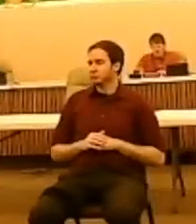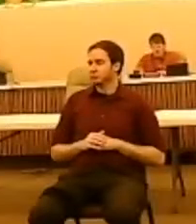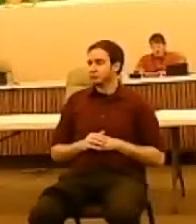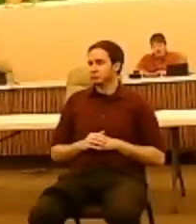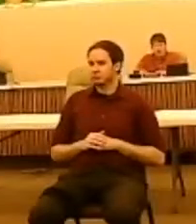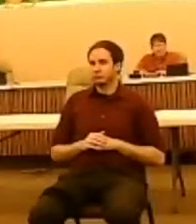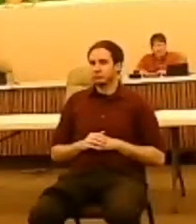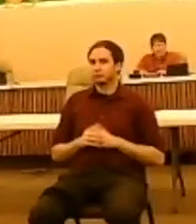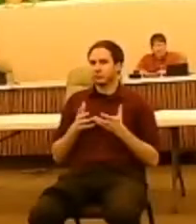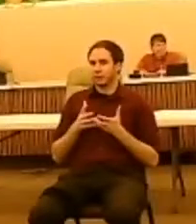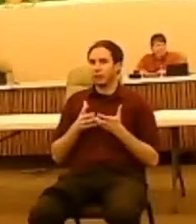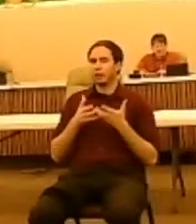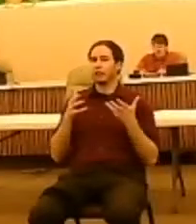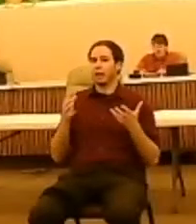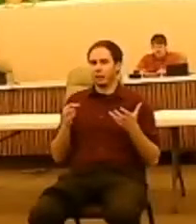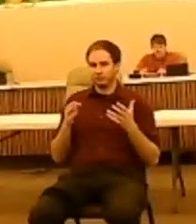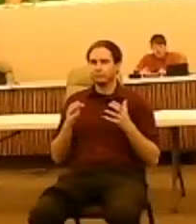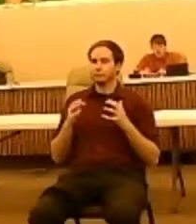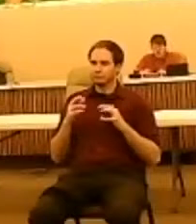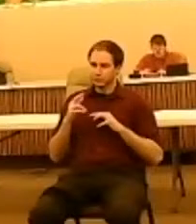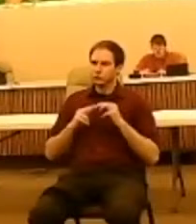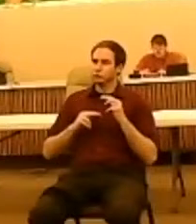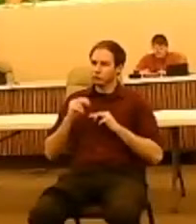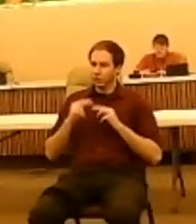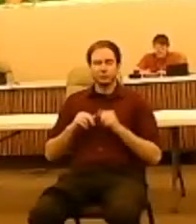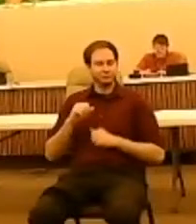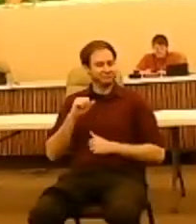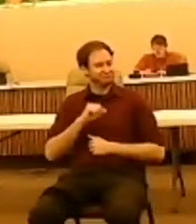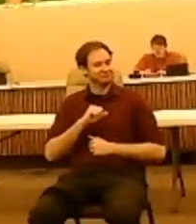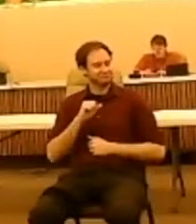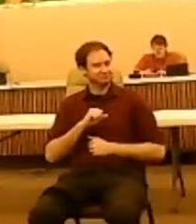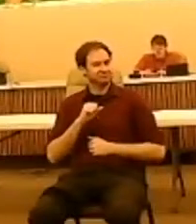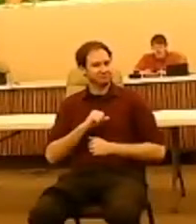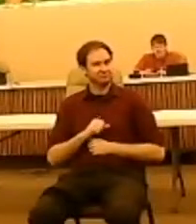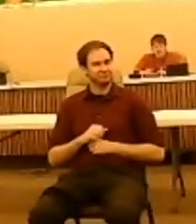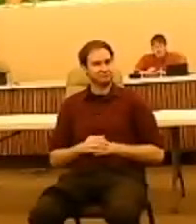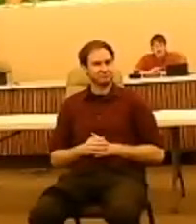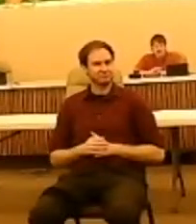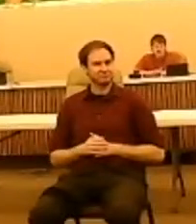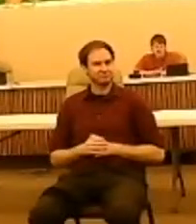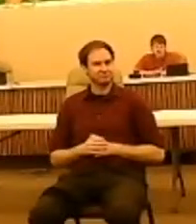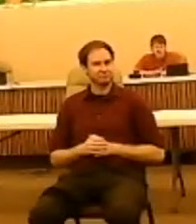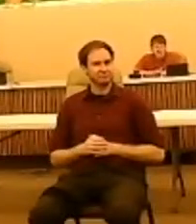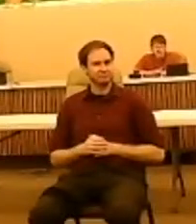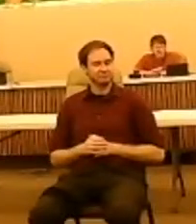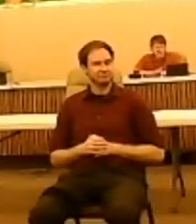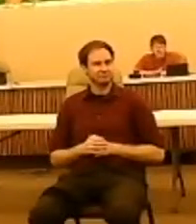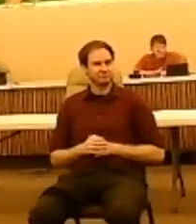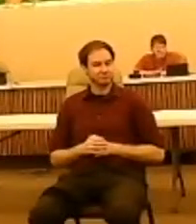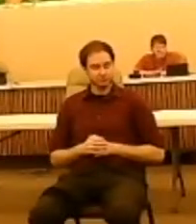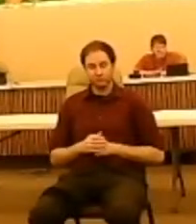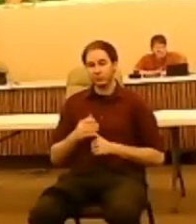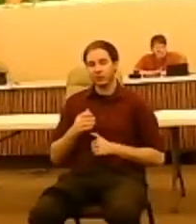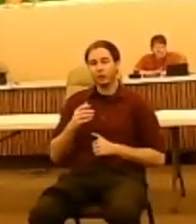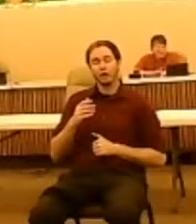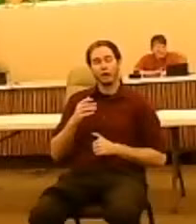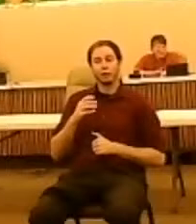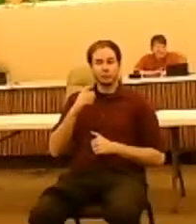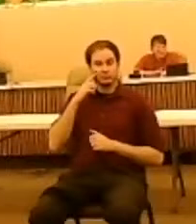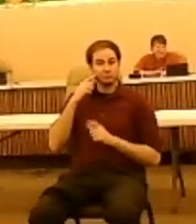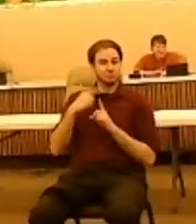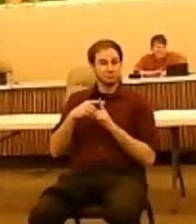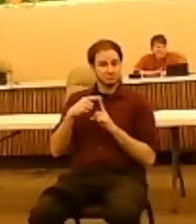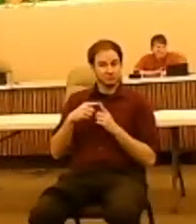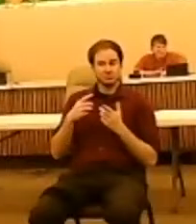a lot of construction that'll be There going on. is. I know, and the amount of traffic being added. The good news is when you look